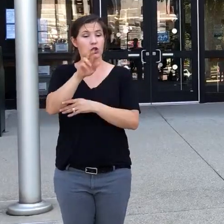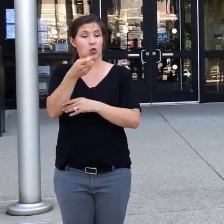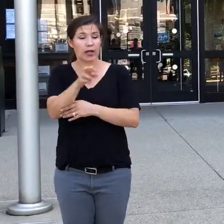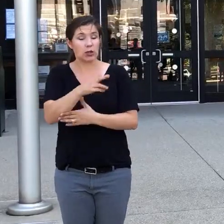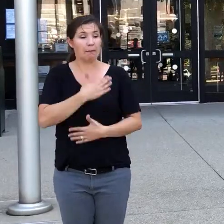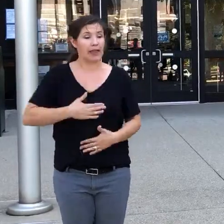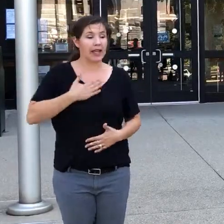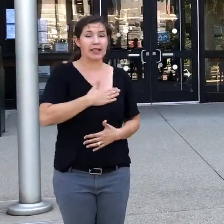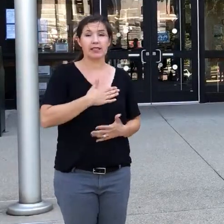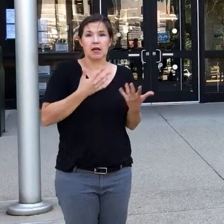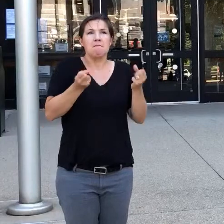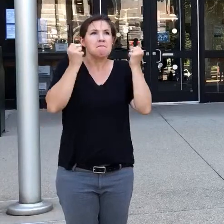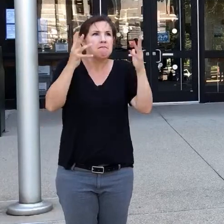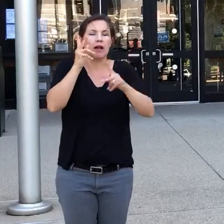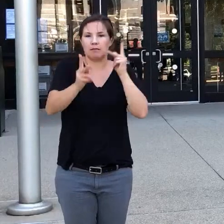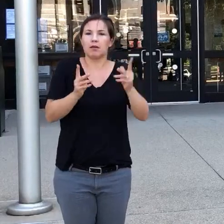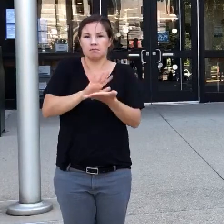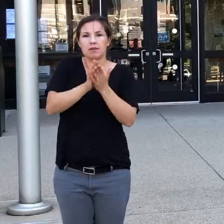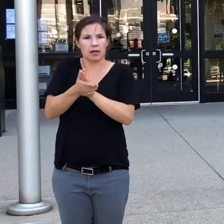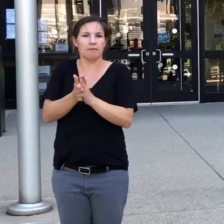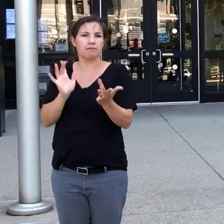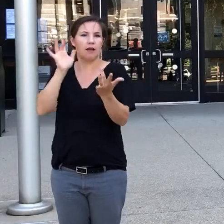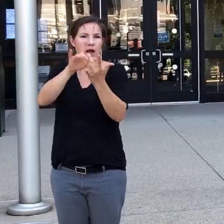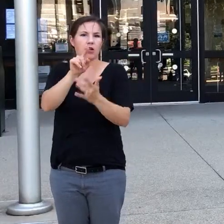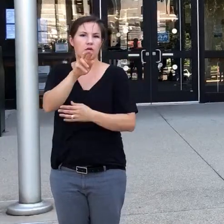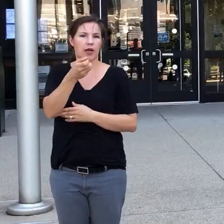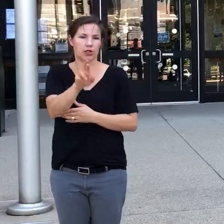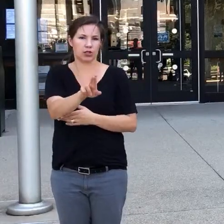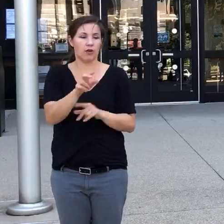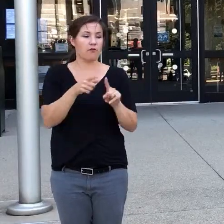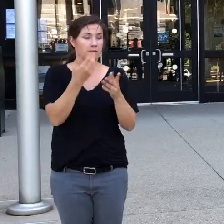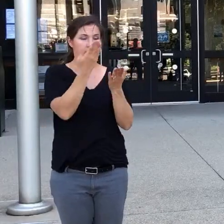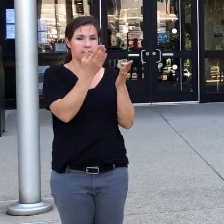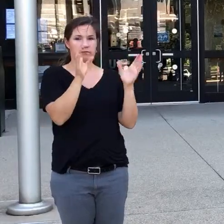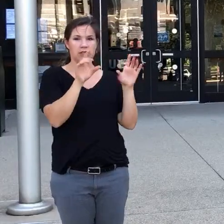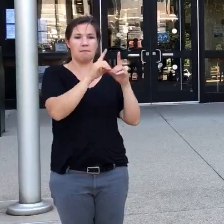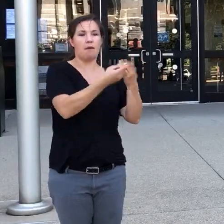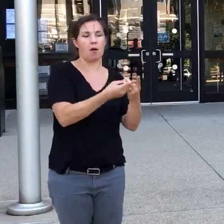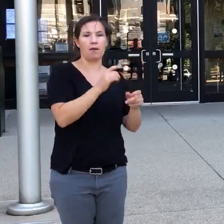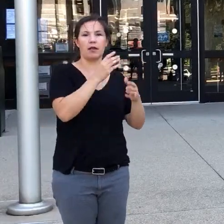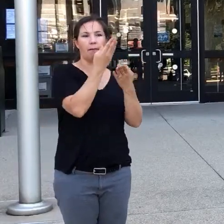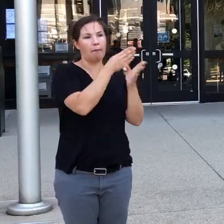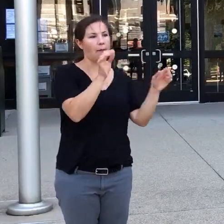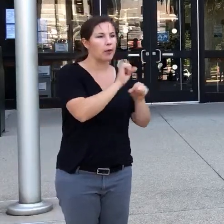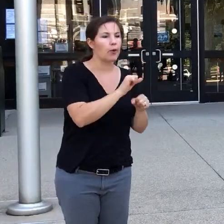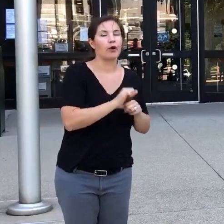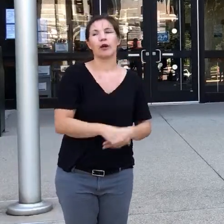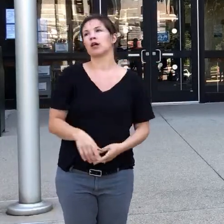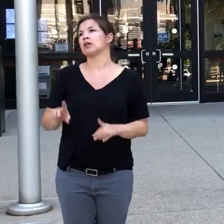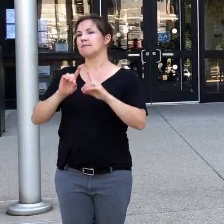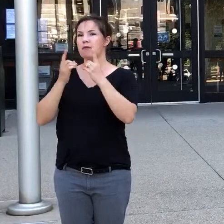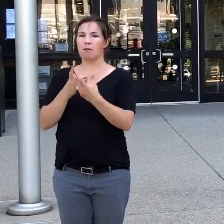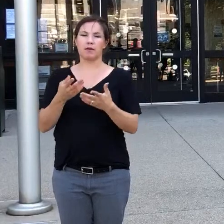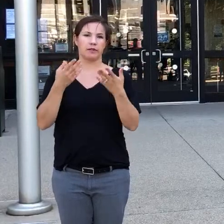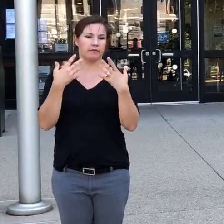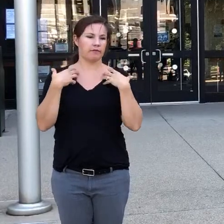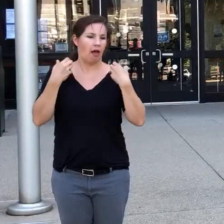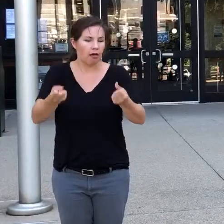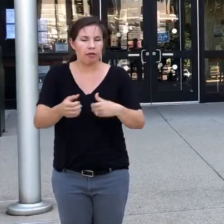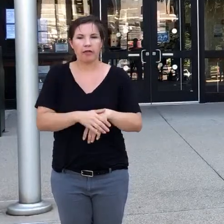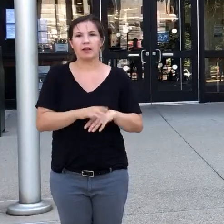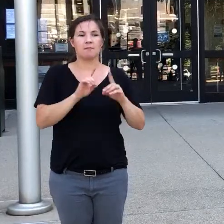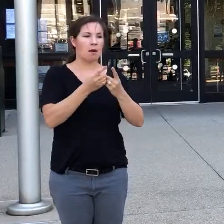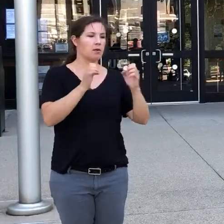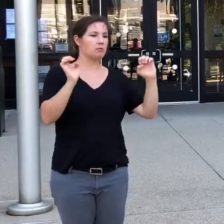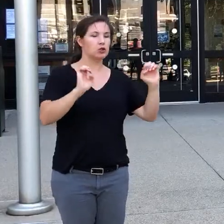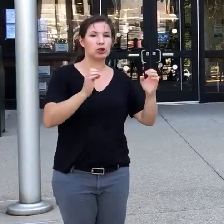spectrum learned how to become a contact tracer from the Department of Public Works, from the Department of Health, from the Department of Emergency Services, from